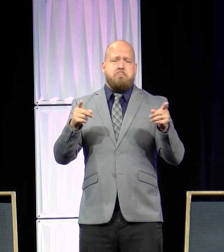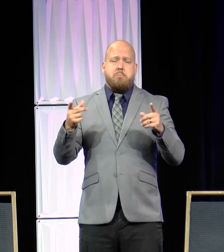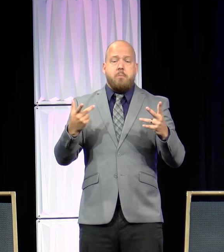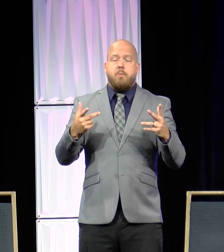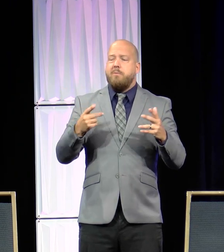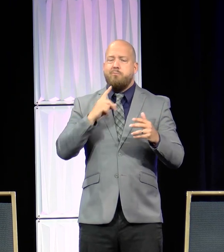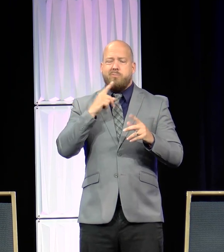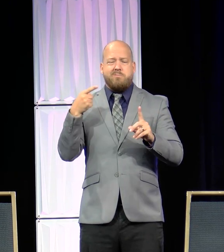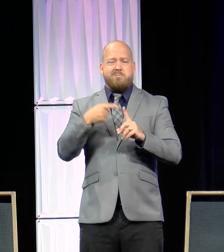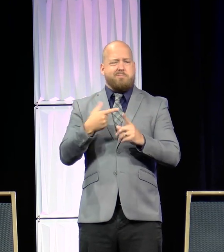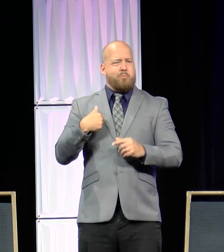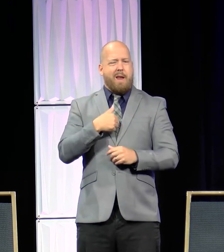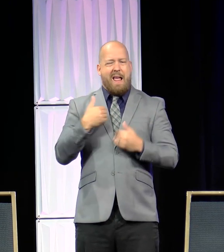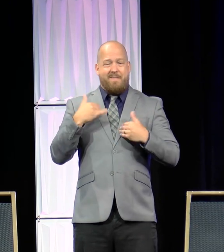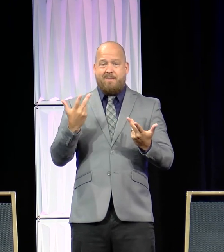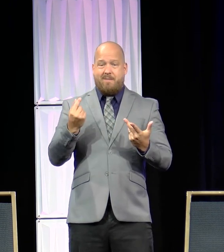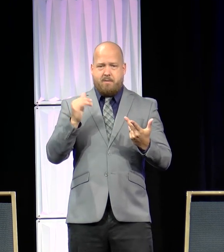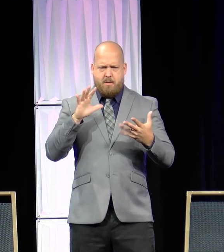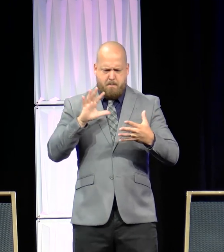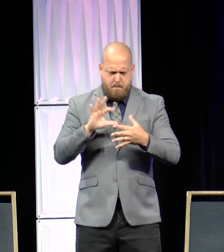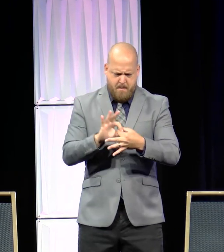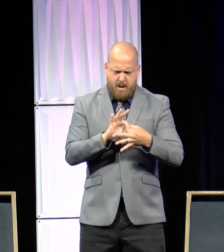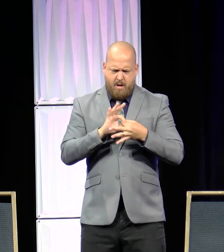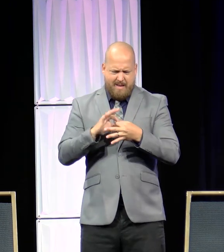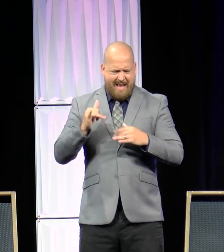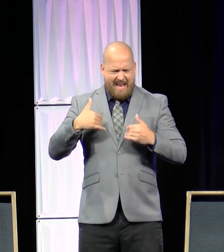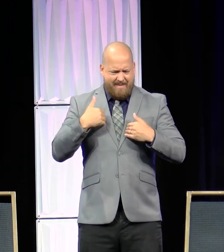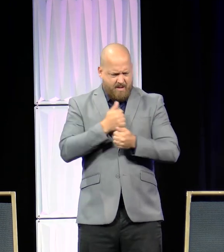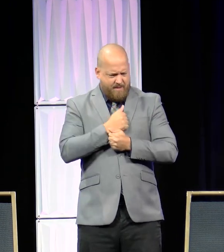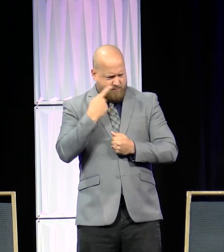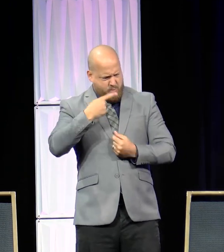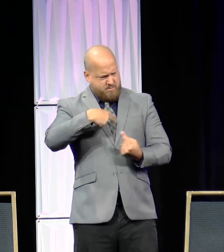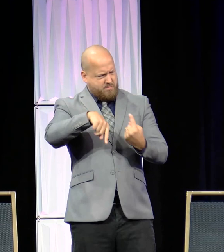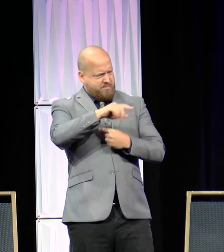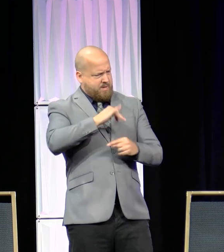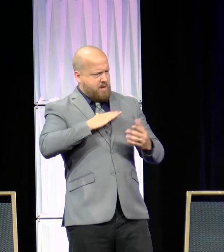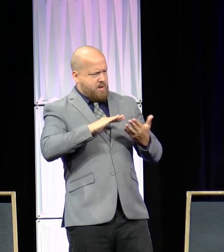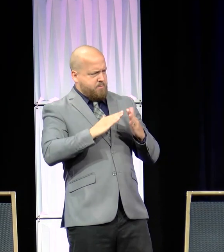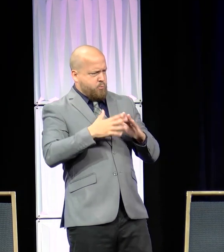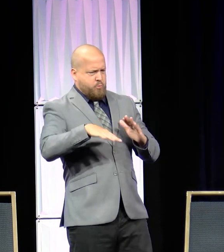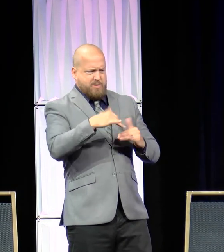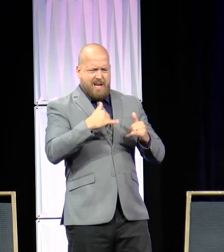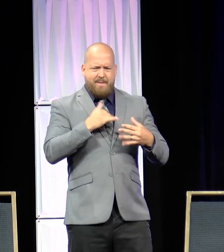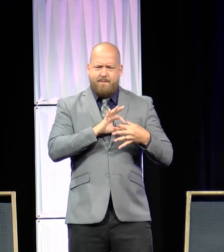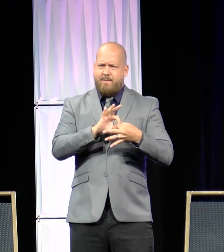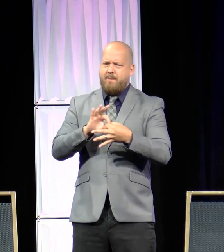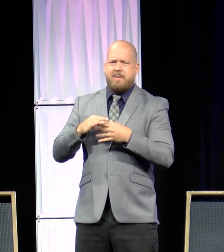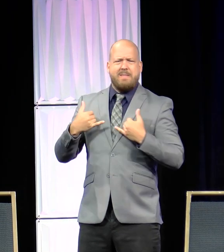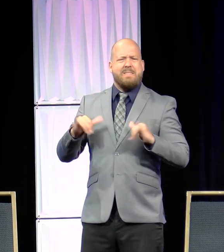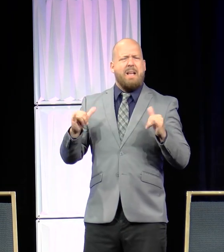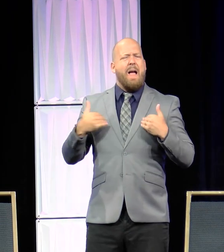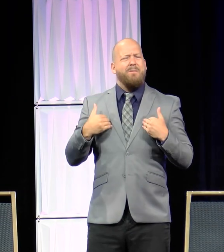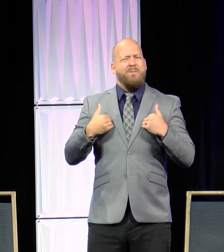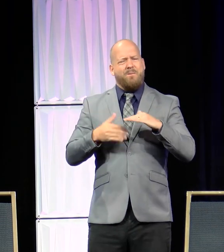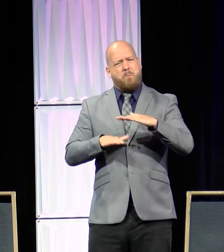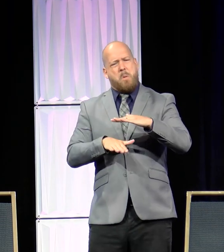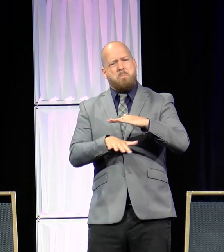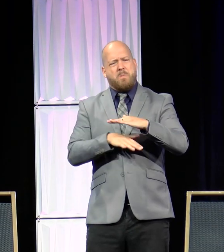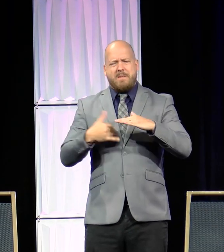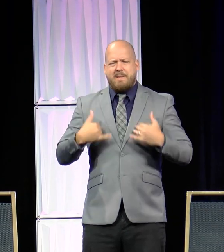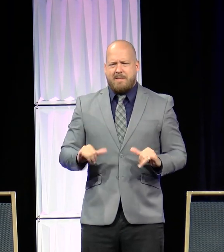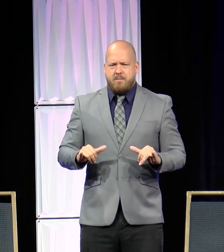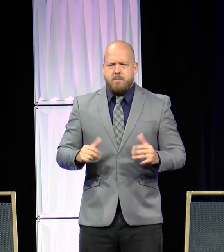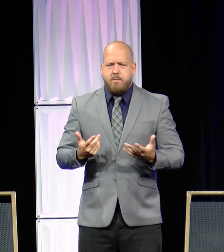each other that can get twisted up when we're in spaces, particularly when it's time to hold